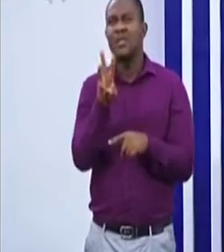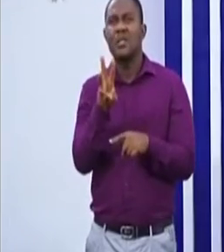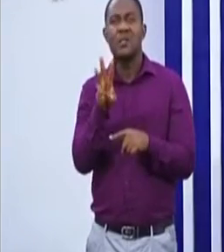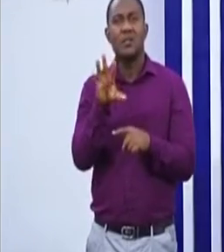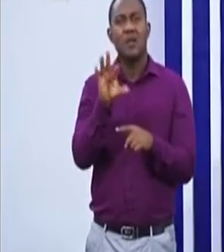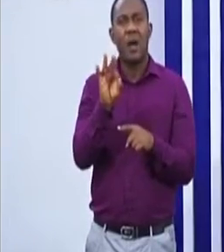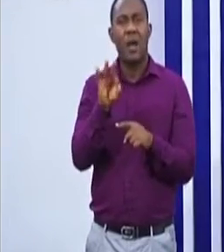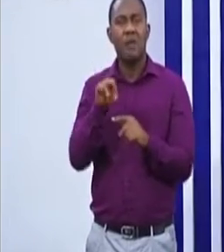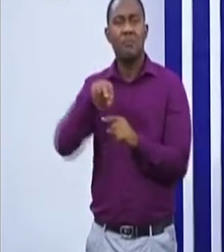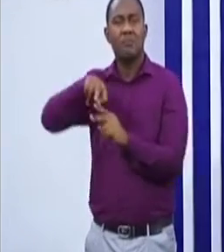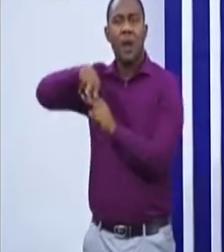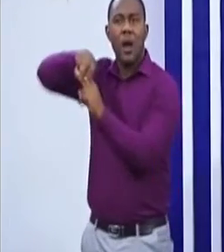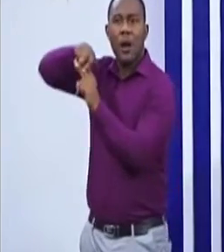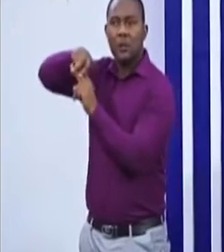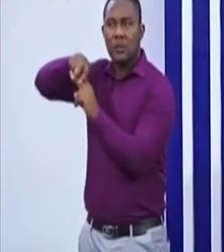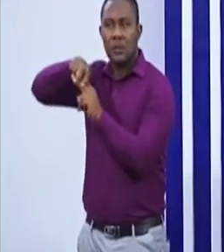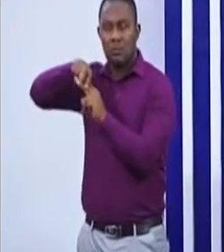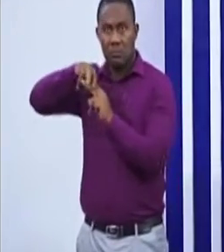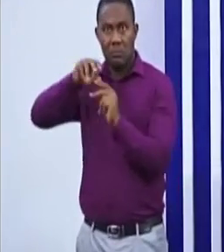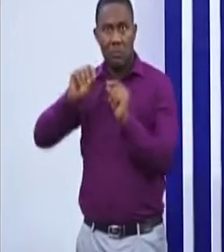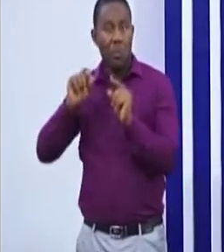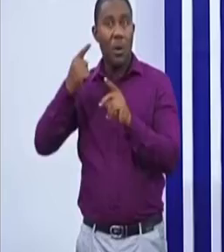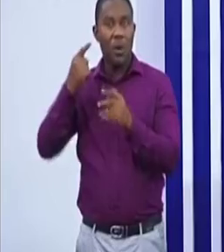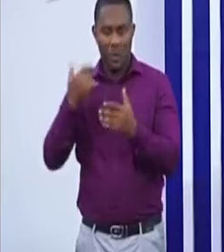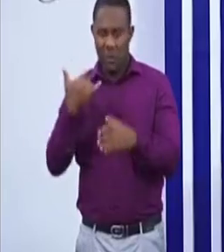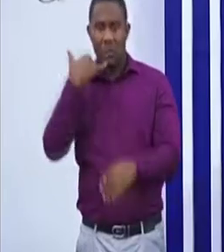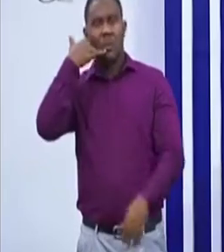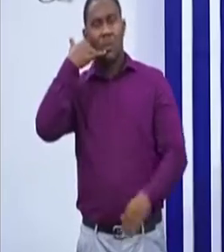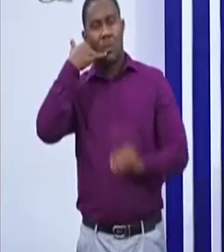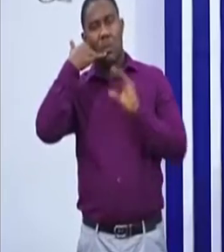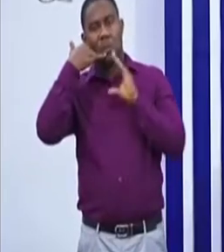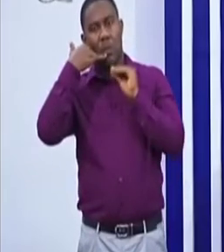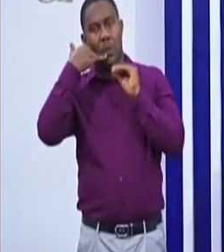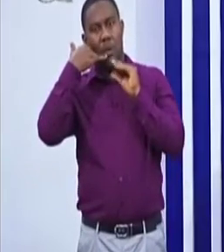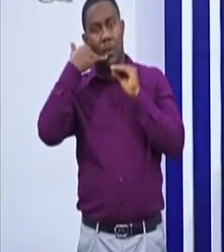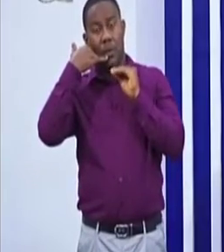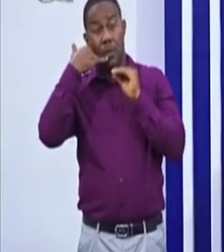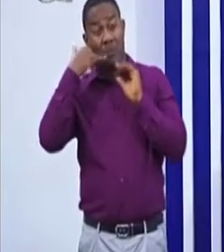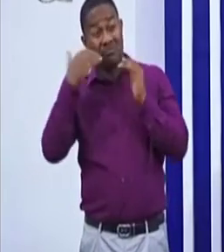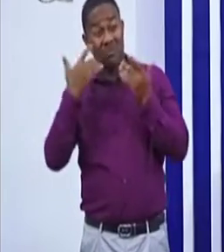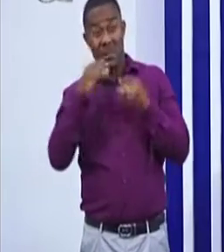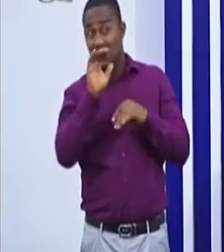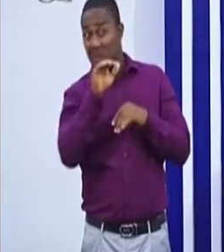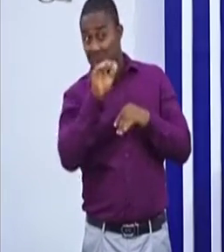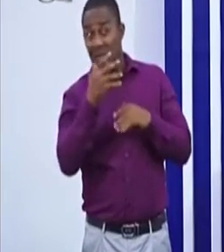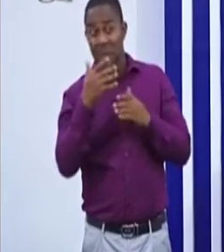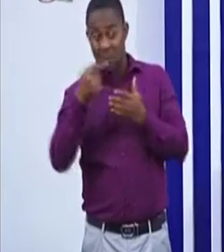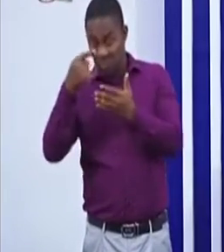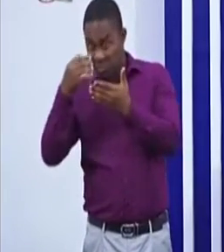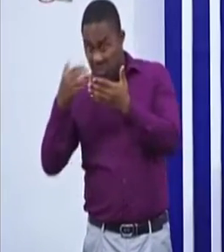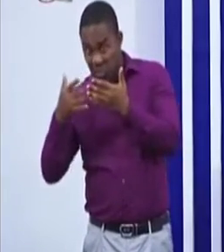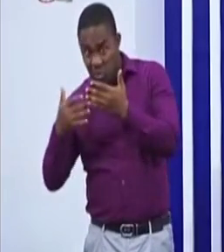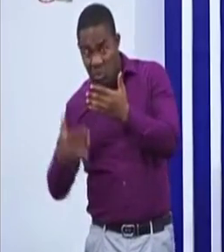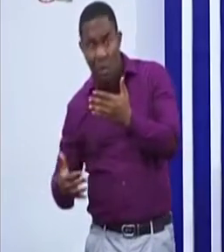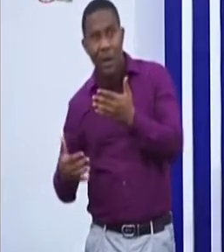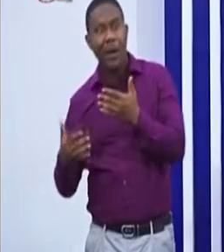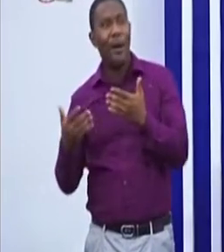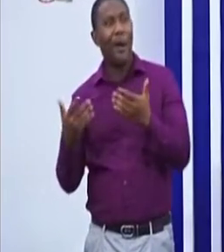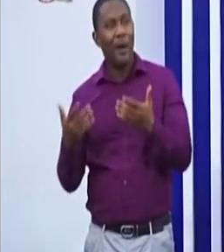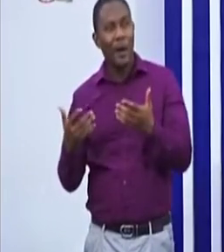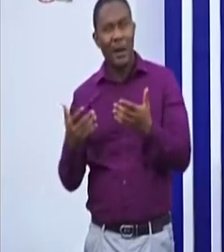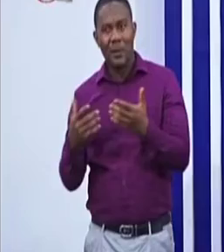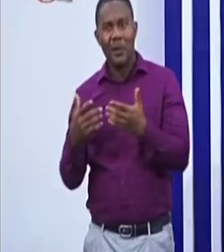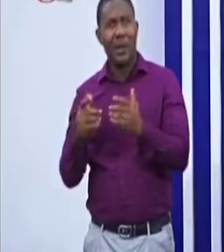*769#, somebody will receive that call and prompt you, lead you through the steps to answer